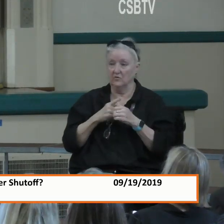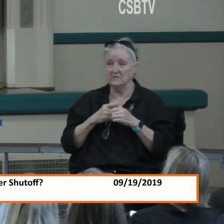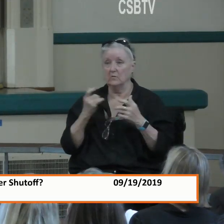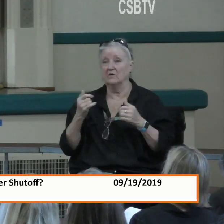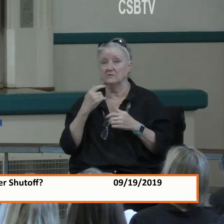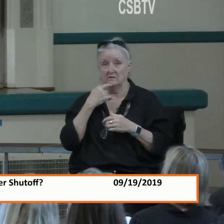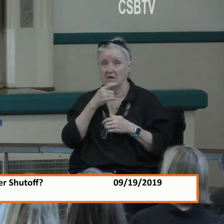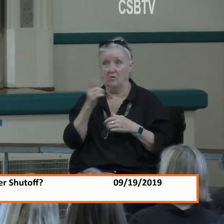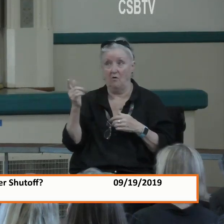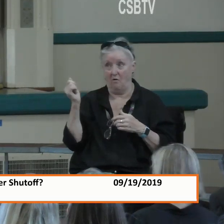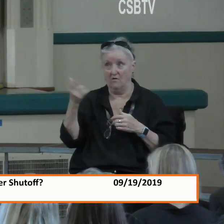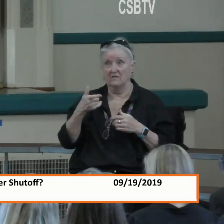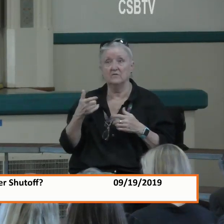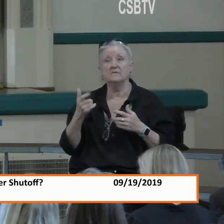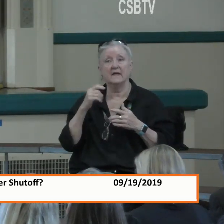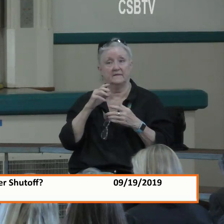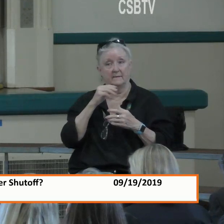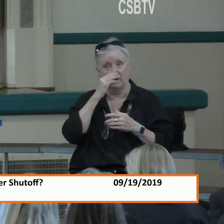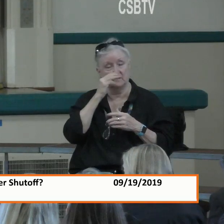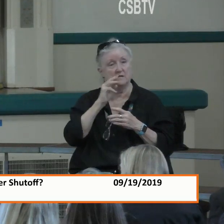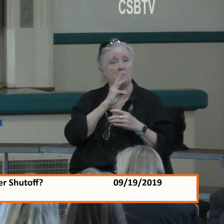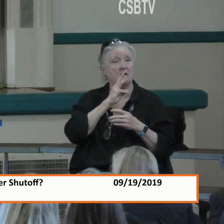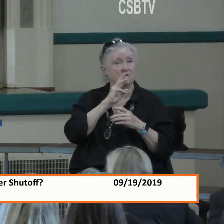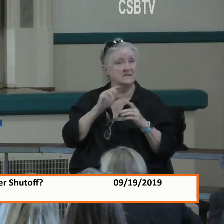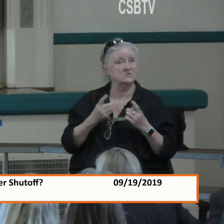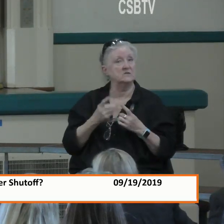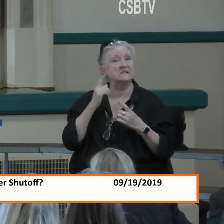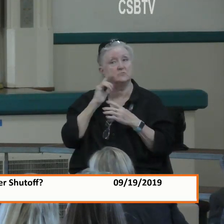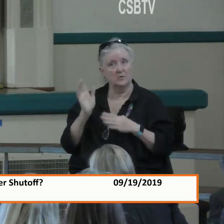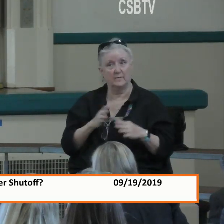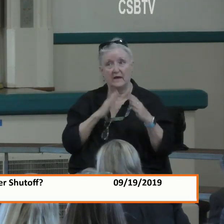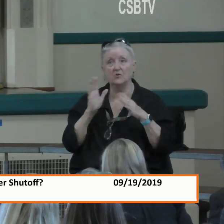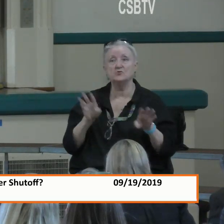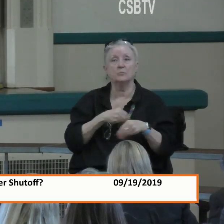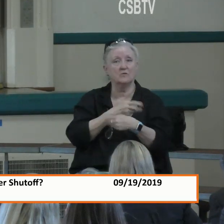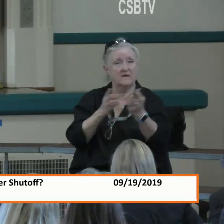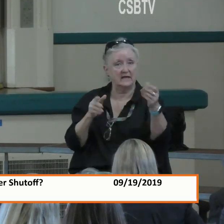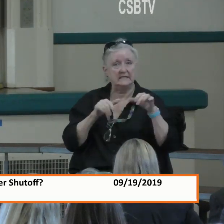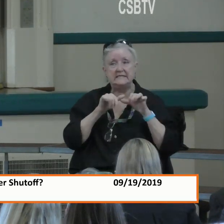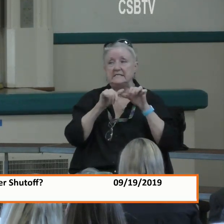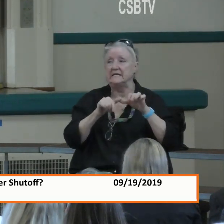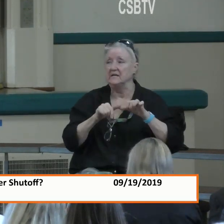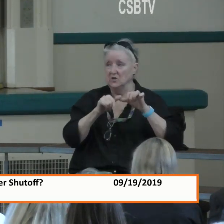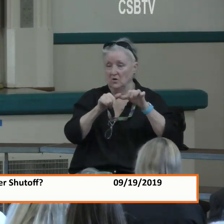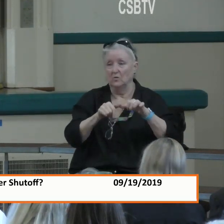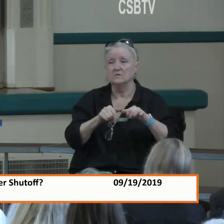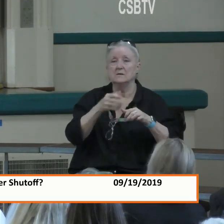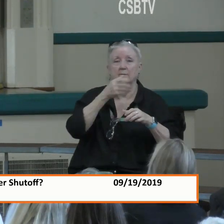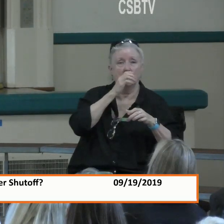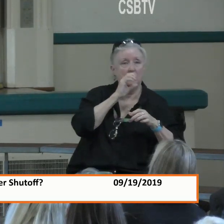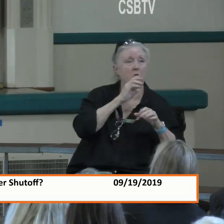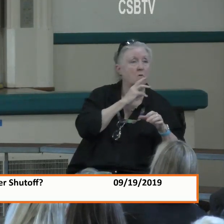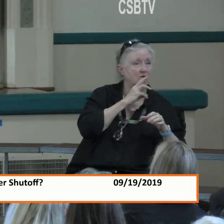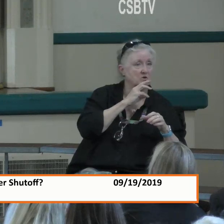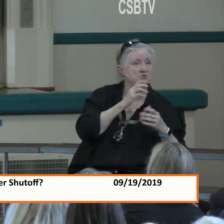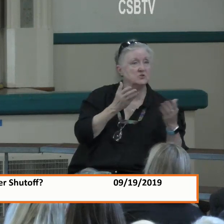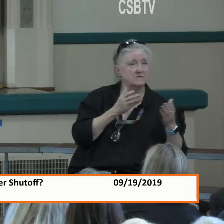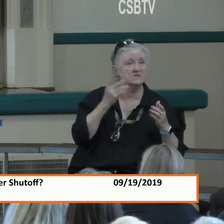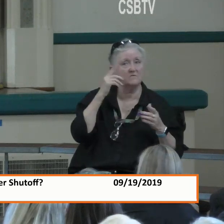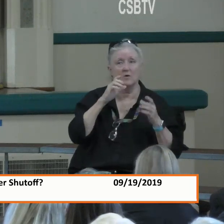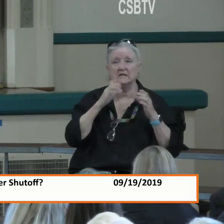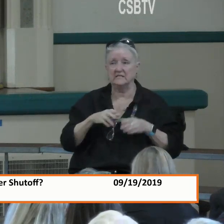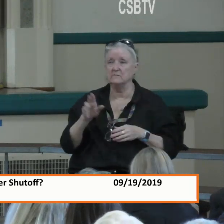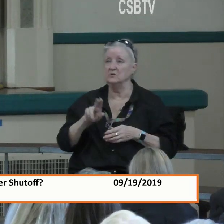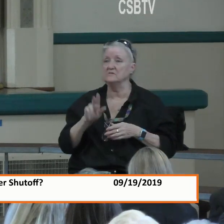to assure all of you that the Montecito Water District is prepared to provide continuous potable water service for customer